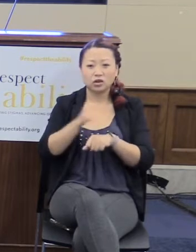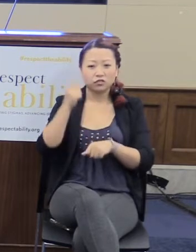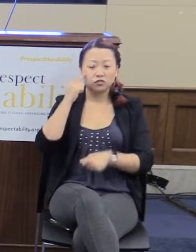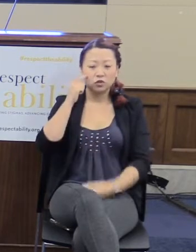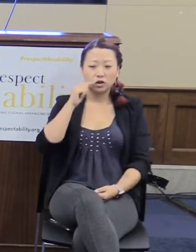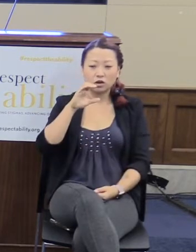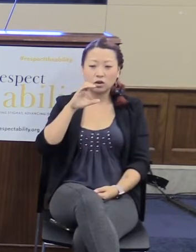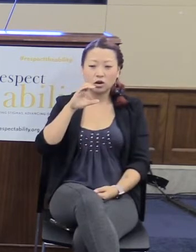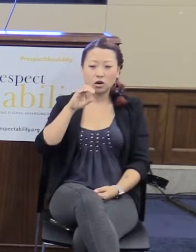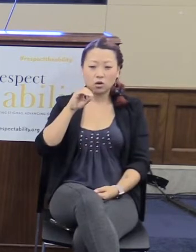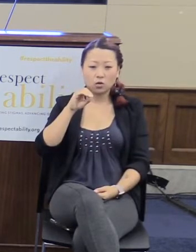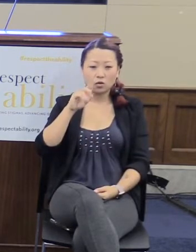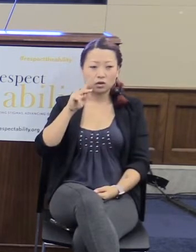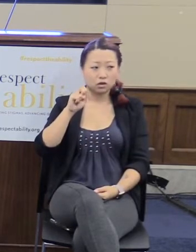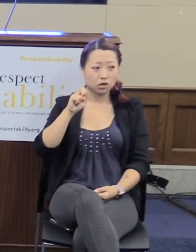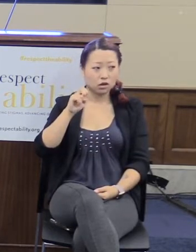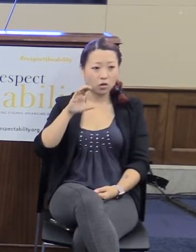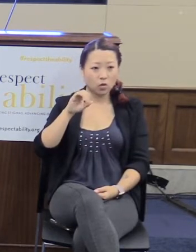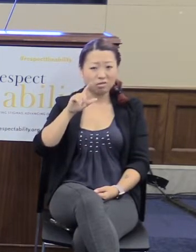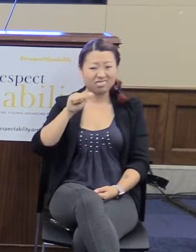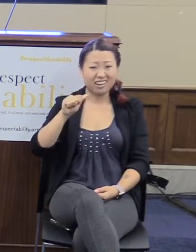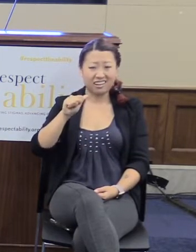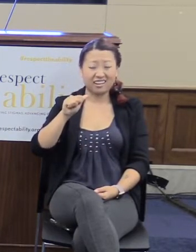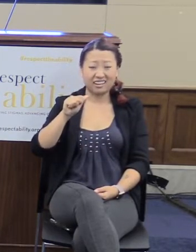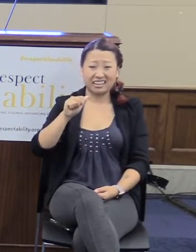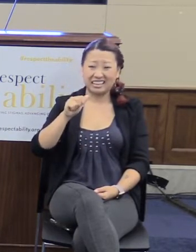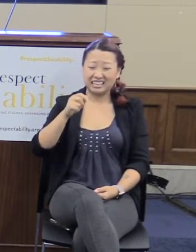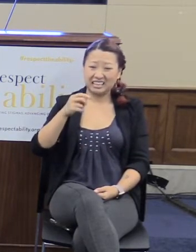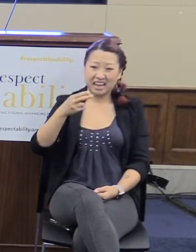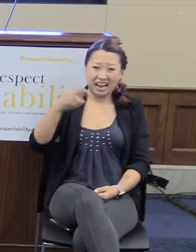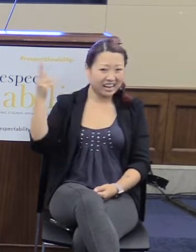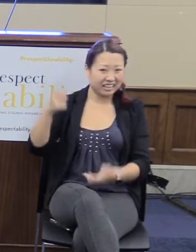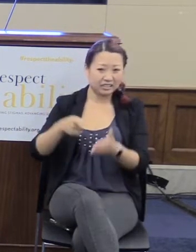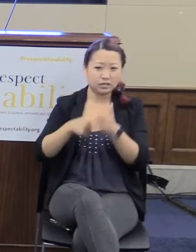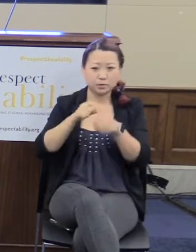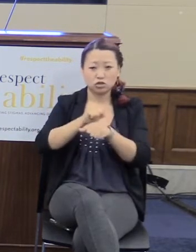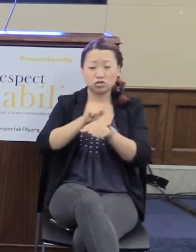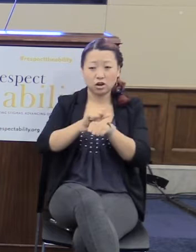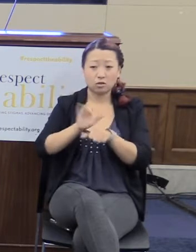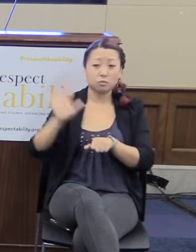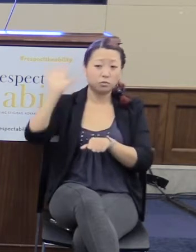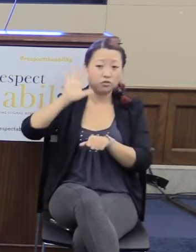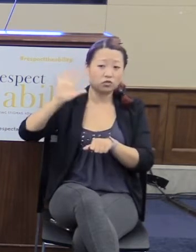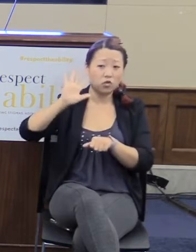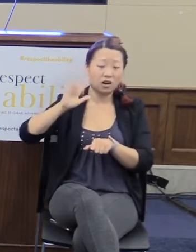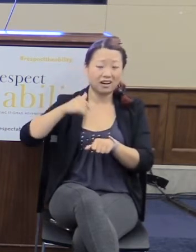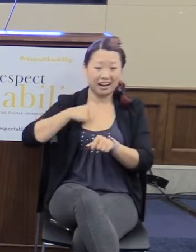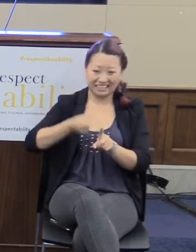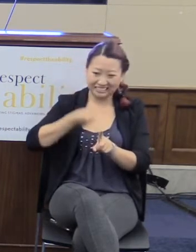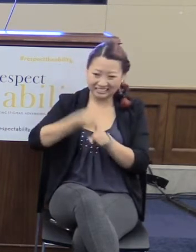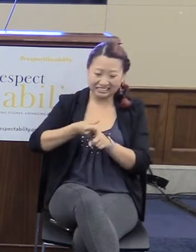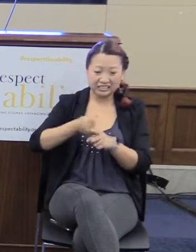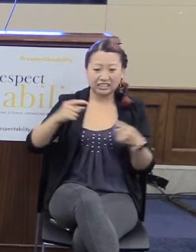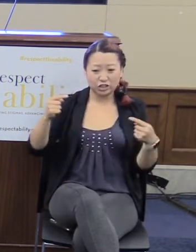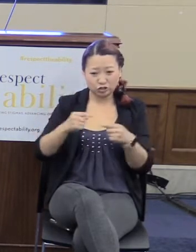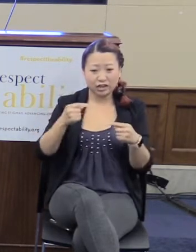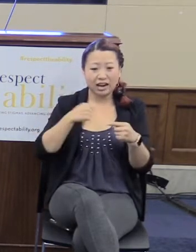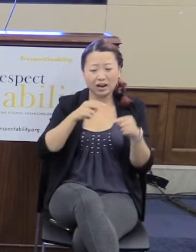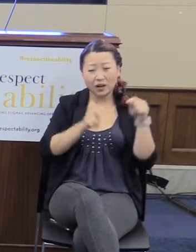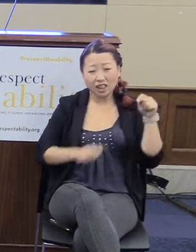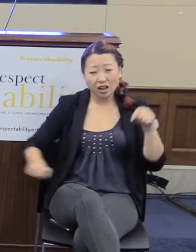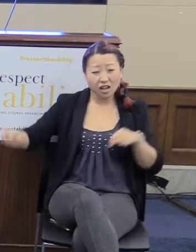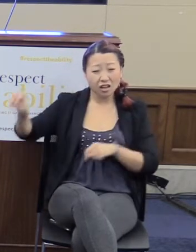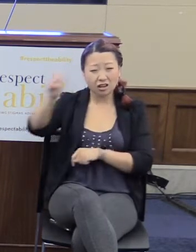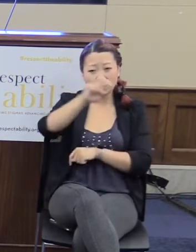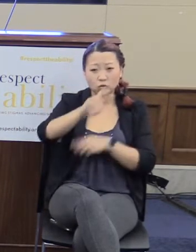Coca-Cola in a very high demanding job. Before my injury, I was traveling around the world. And when I got back after my